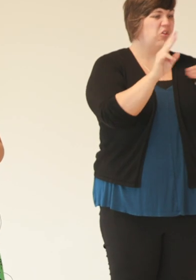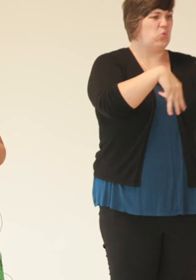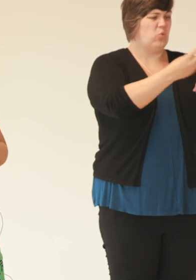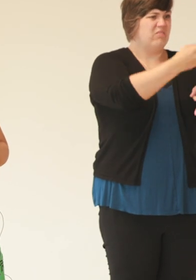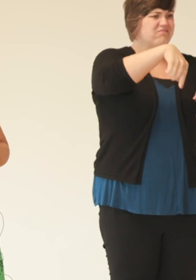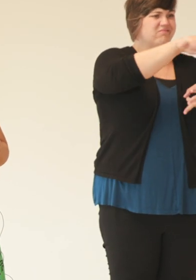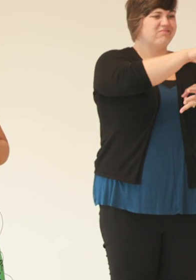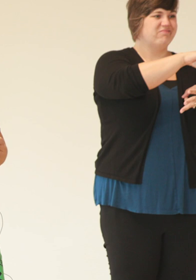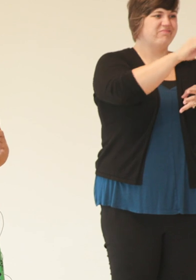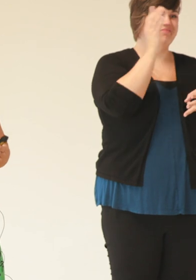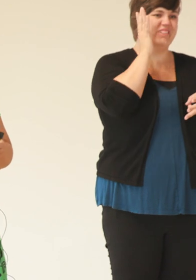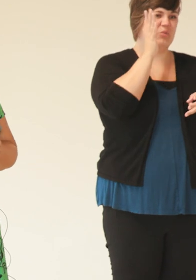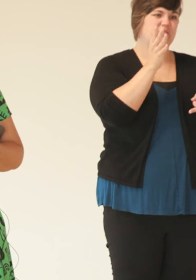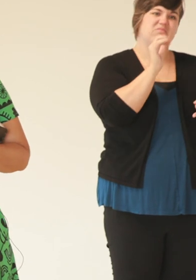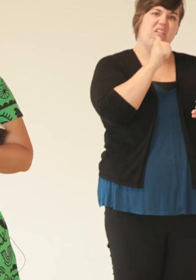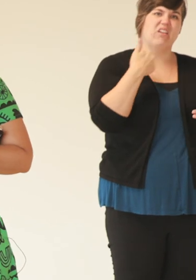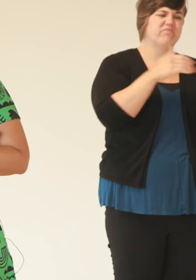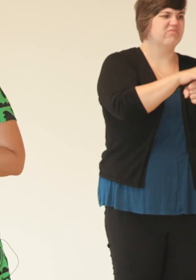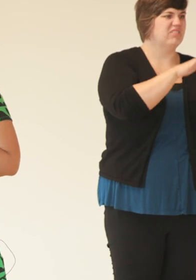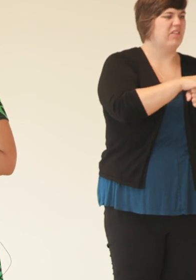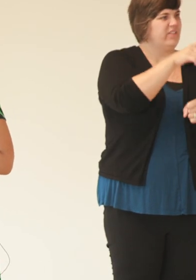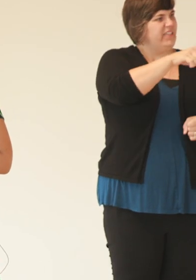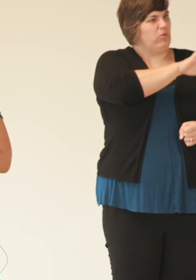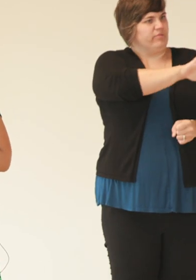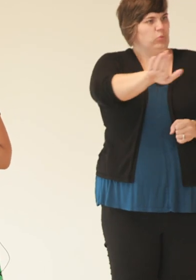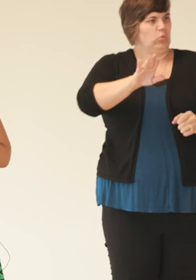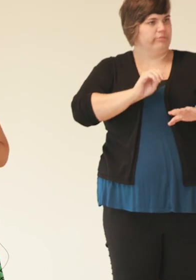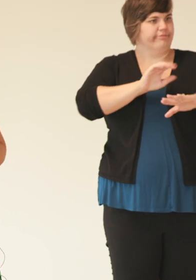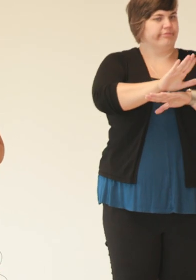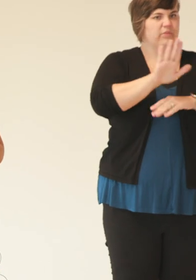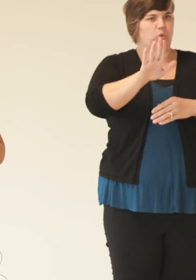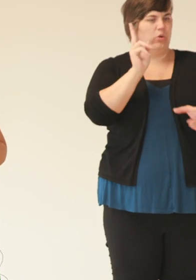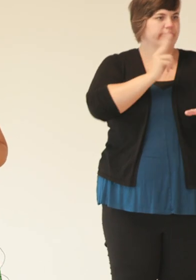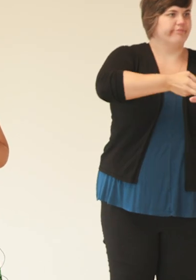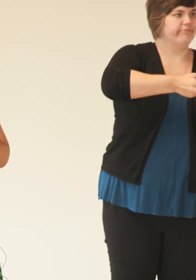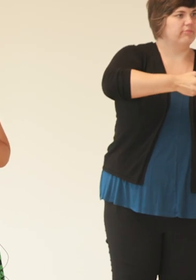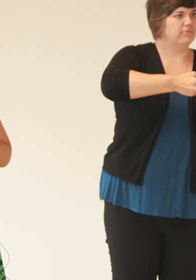someone out there needs to see what we need to create. And I really hope